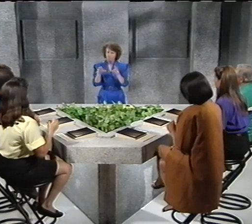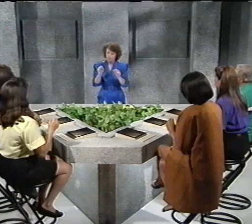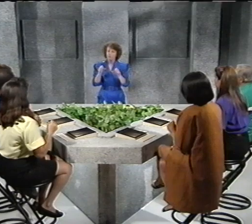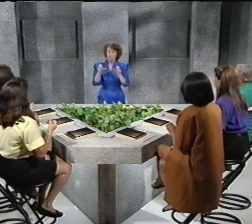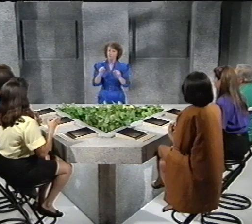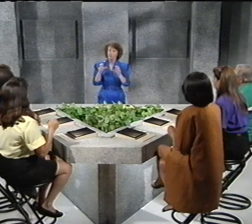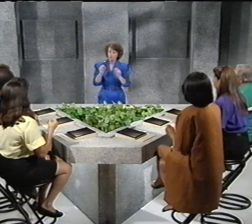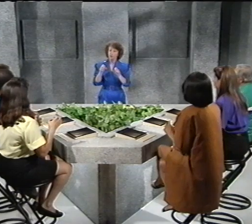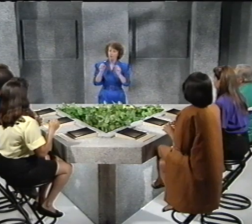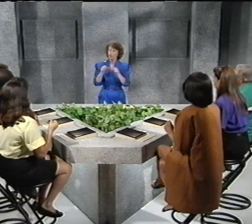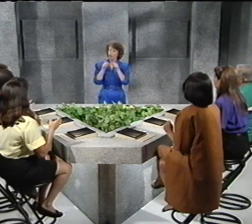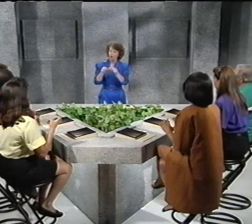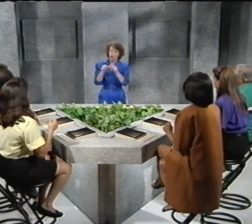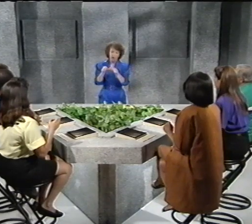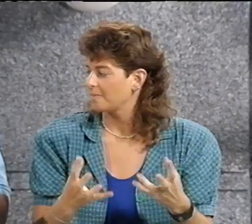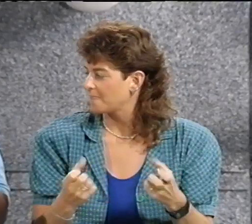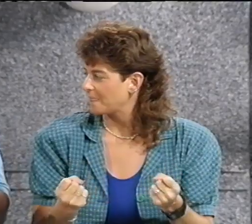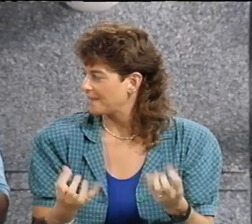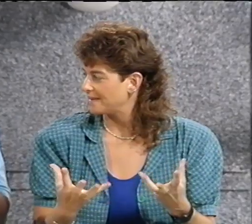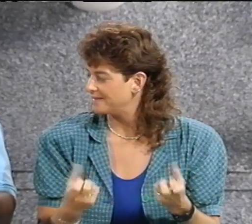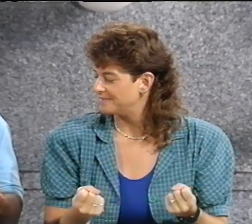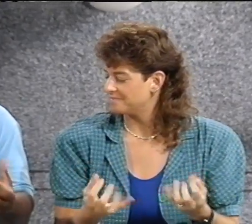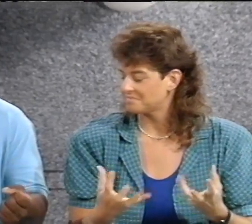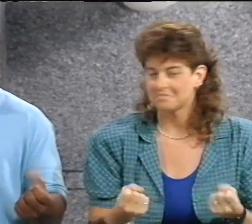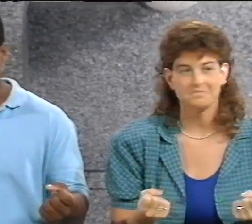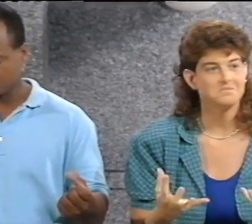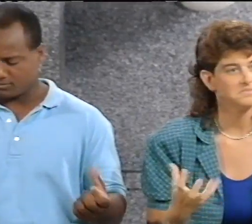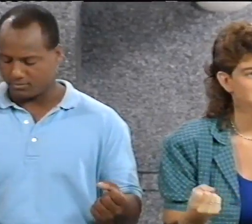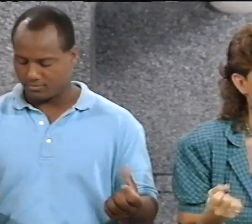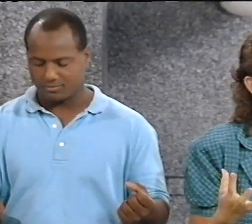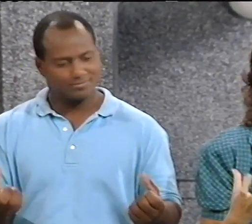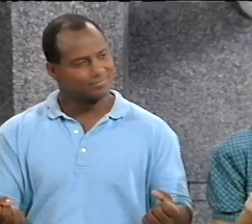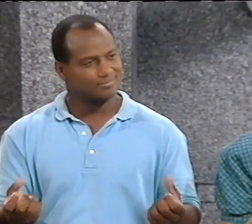Keep doing it until your hands are so tired that you can't do it anymore.